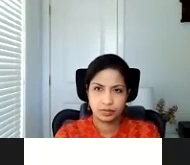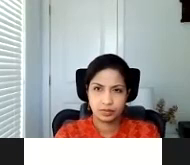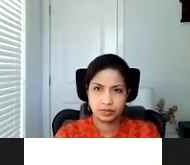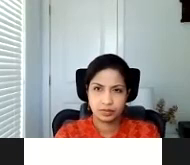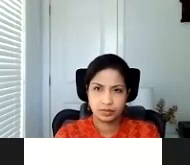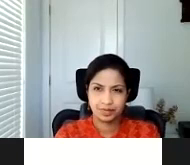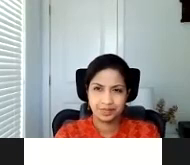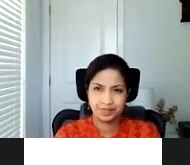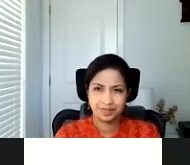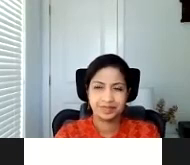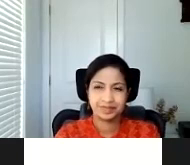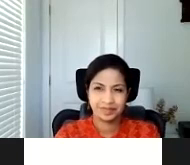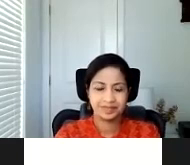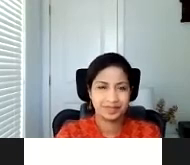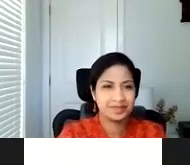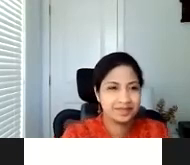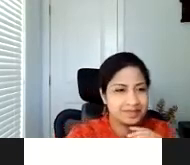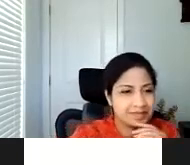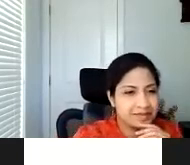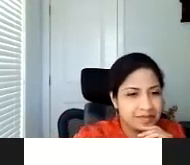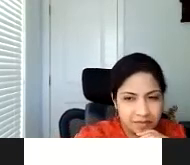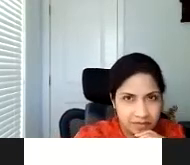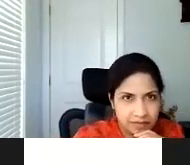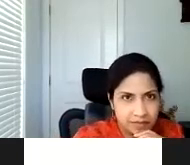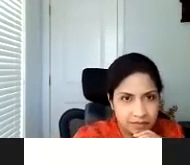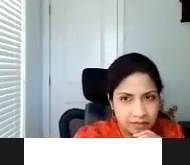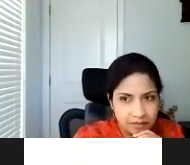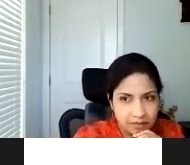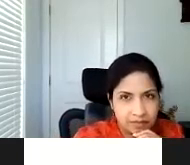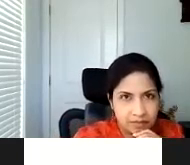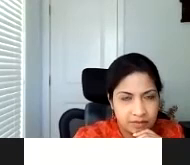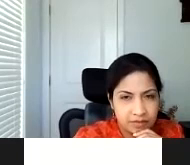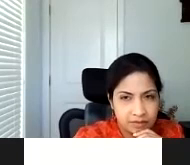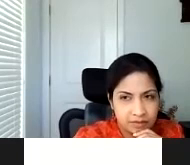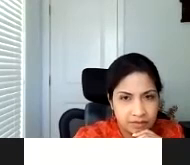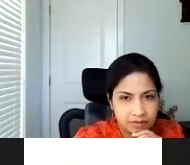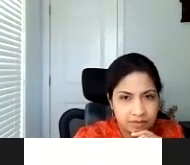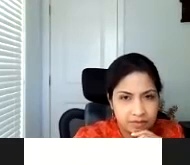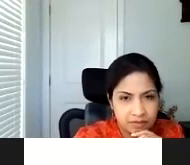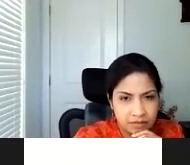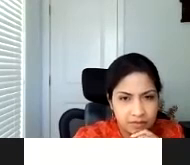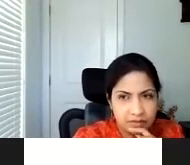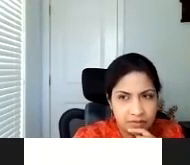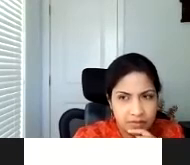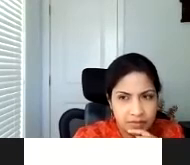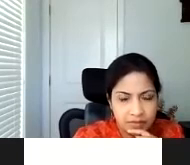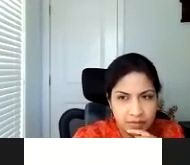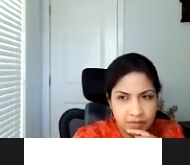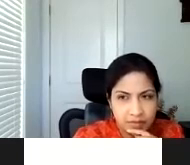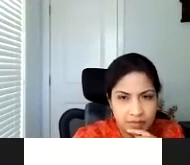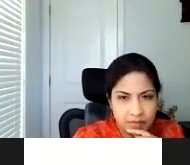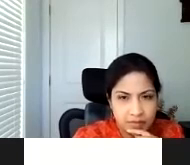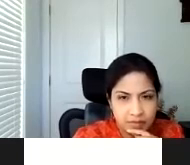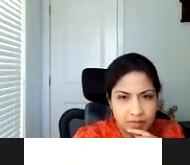I see appearing children continue to need access to a range of services, include support